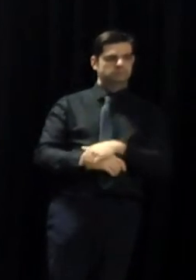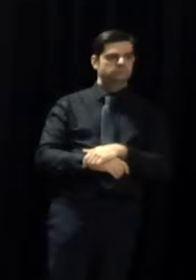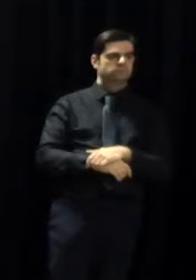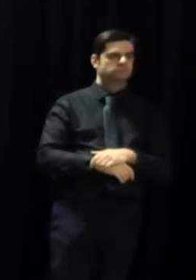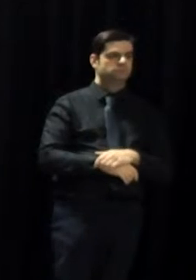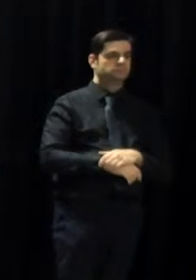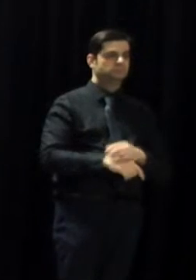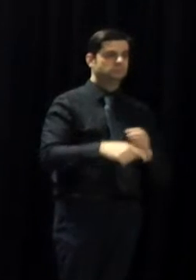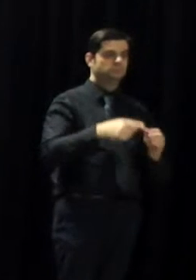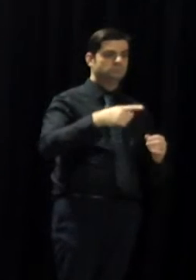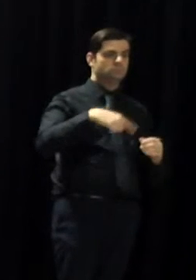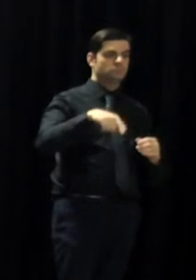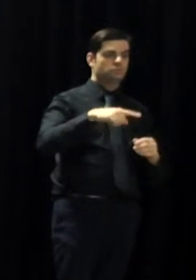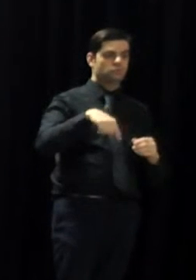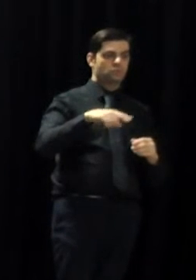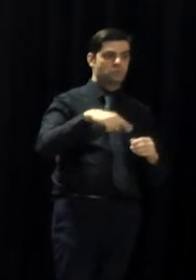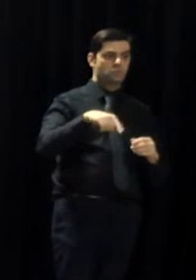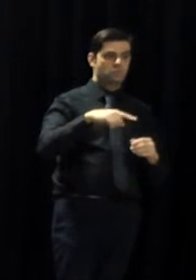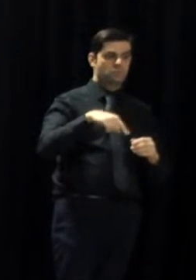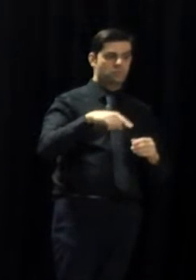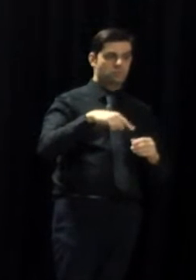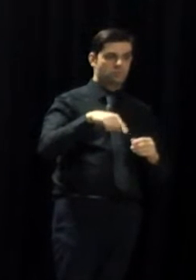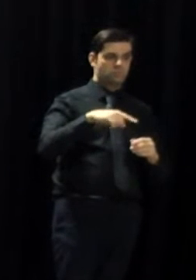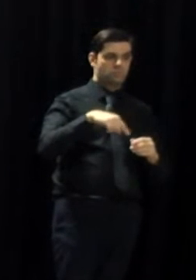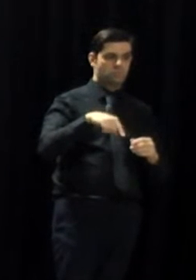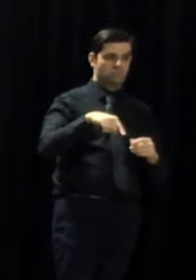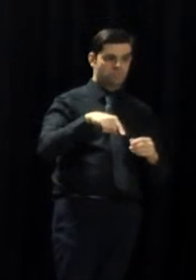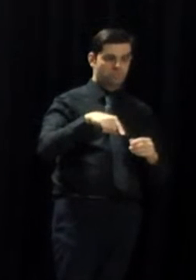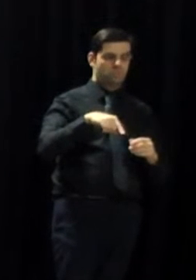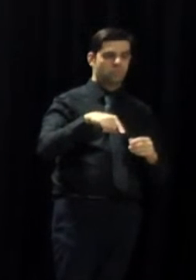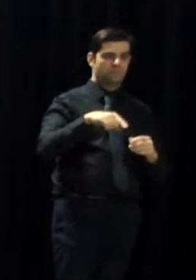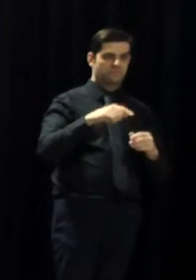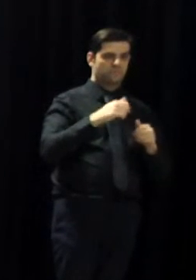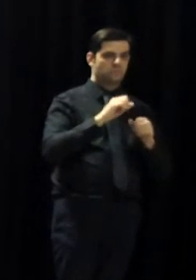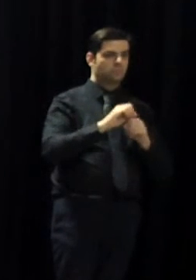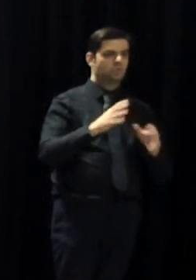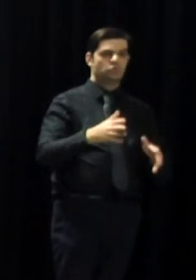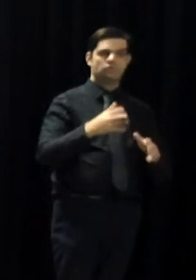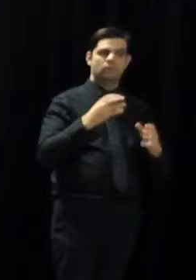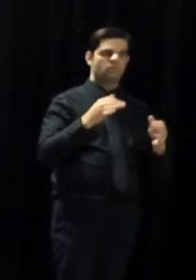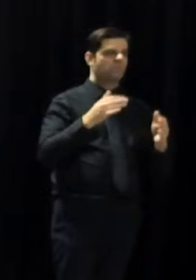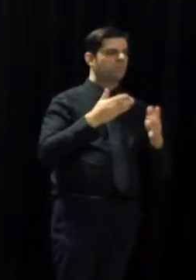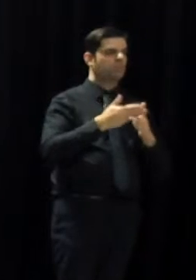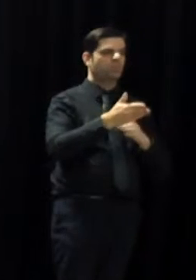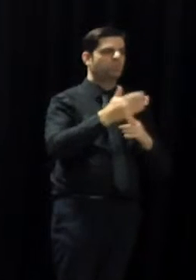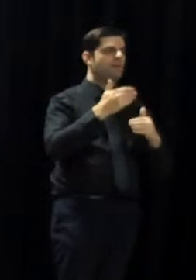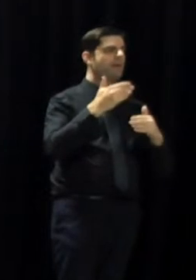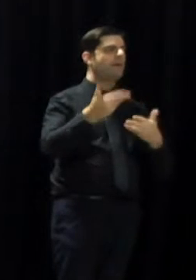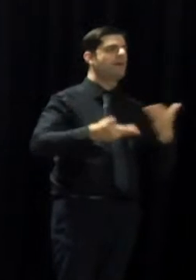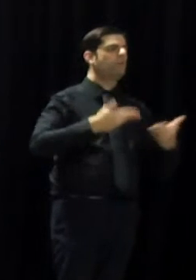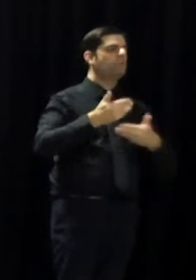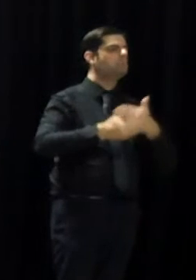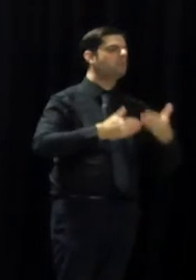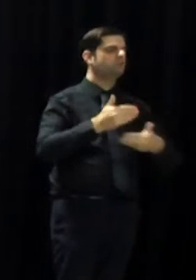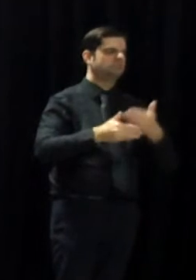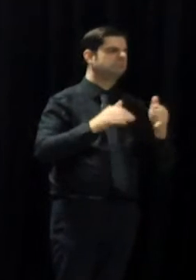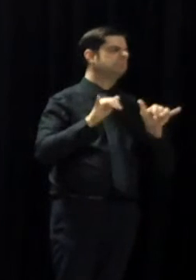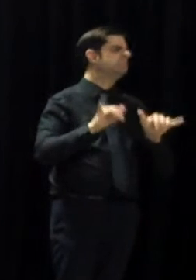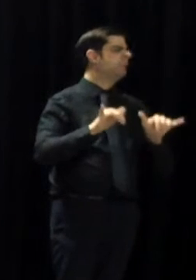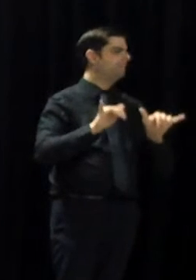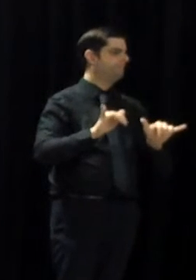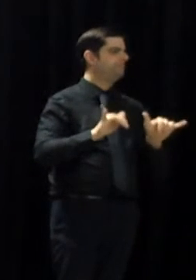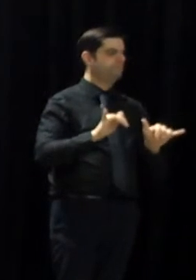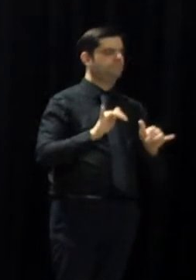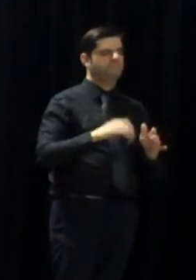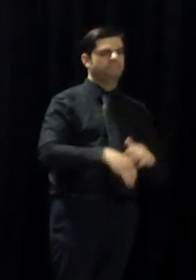cetera, et cetera. It's just like you have with your contact tracers and current investigators. Yesterday, the governor named